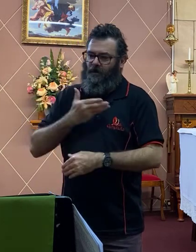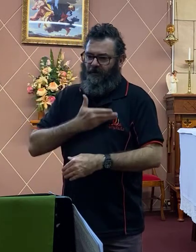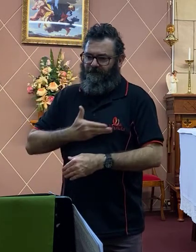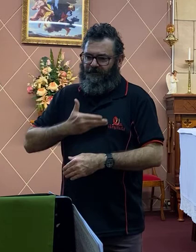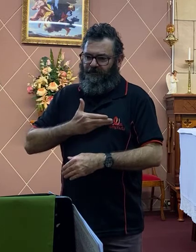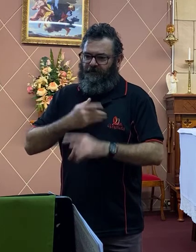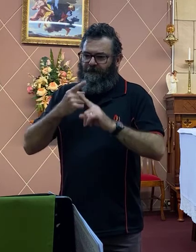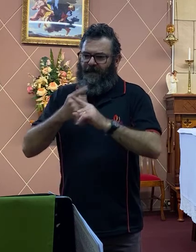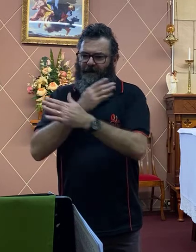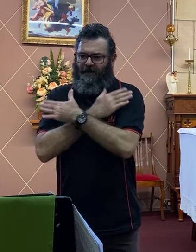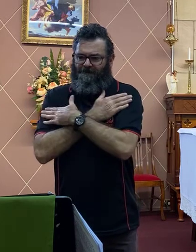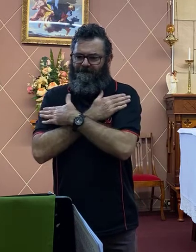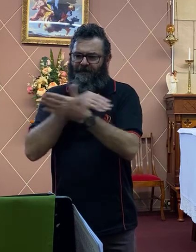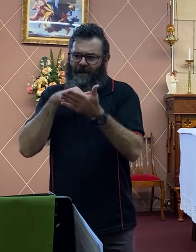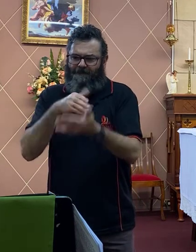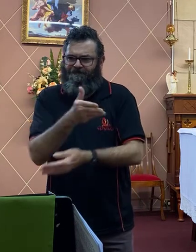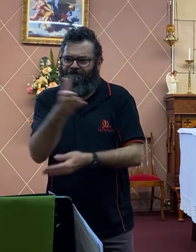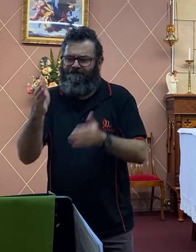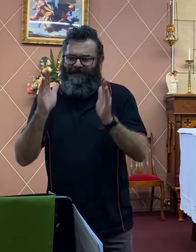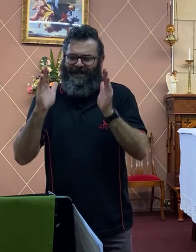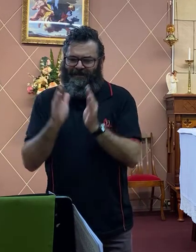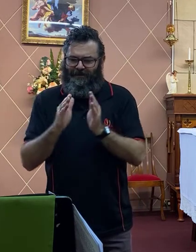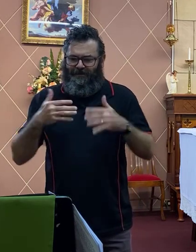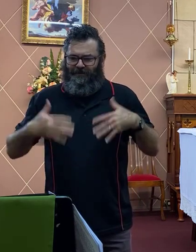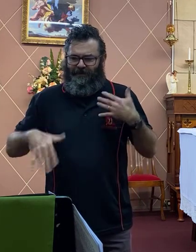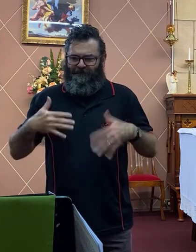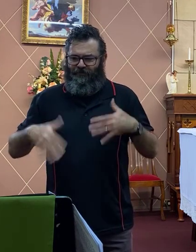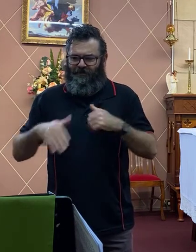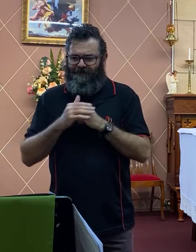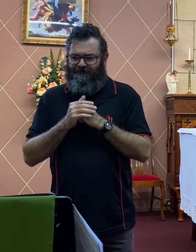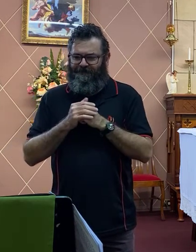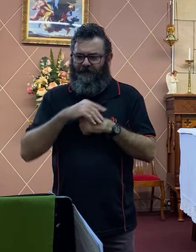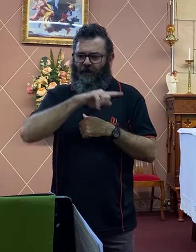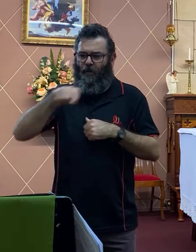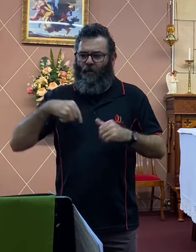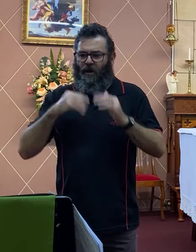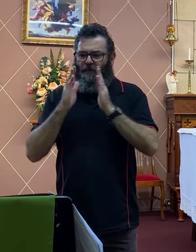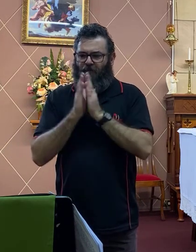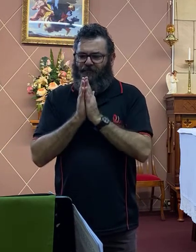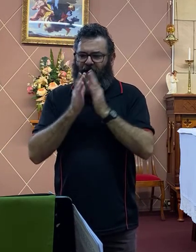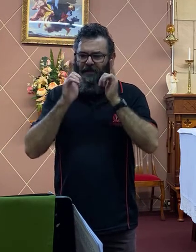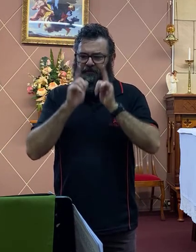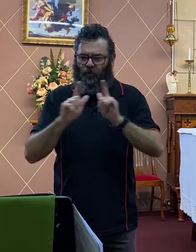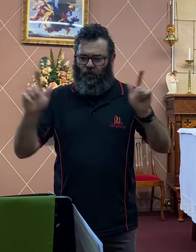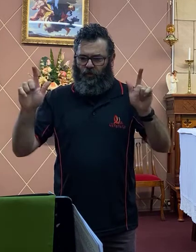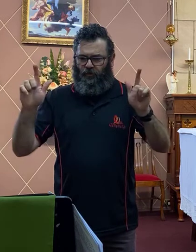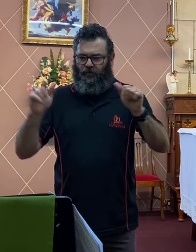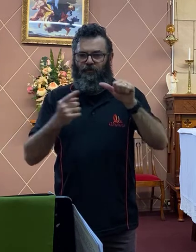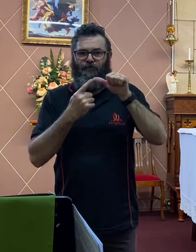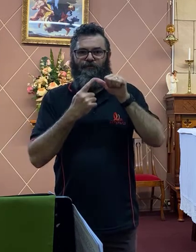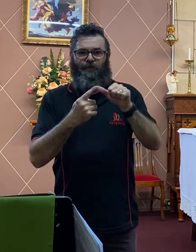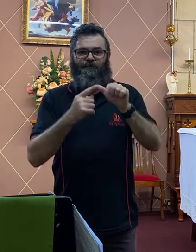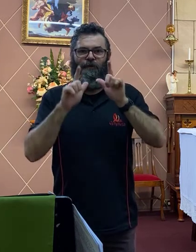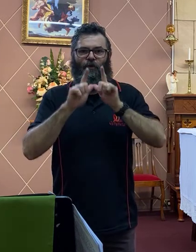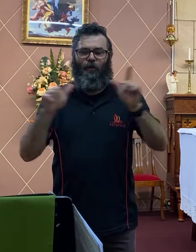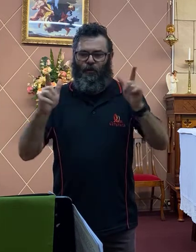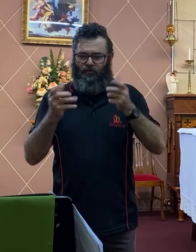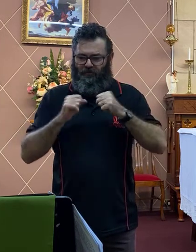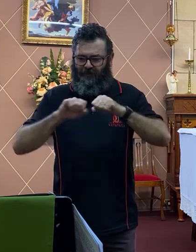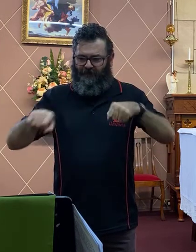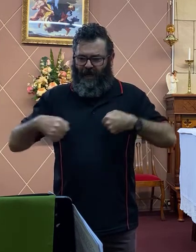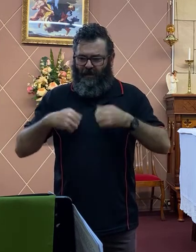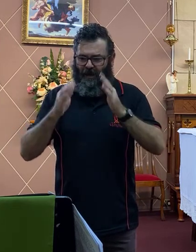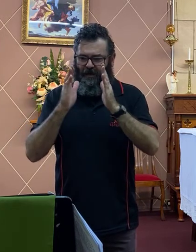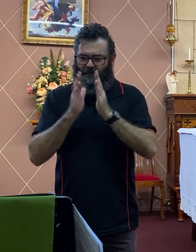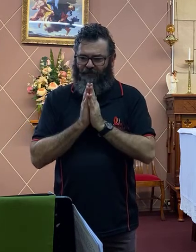comfort and love and help to ease their suffering. We pray to the Lord.